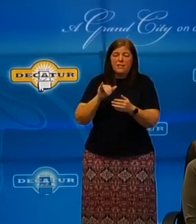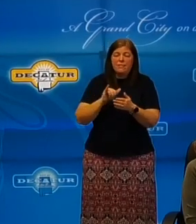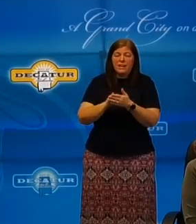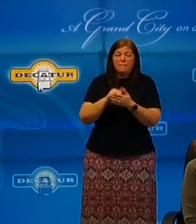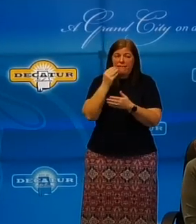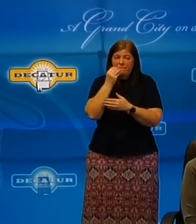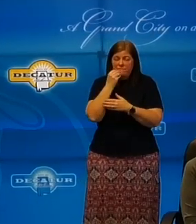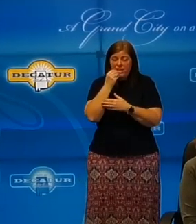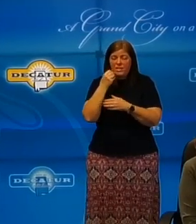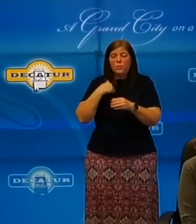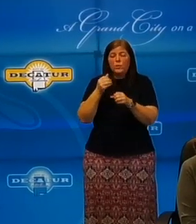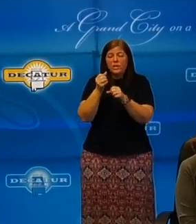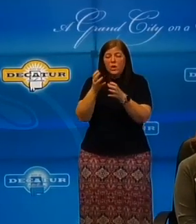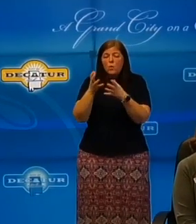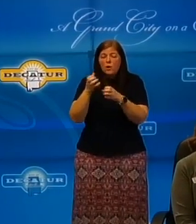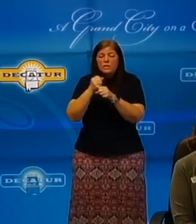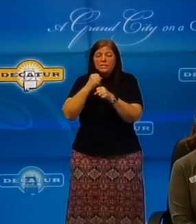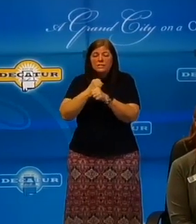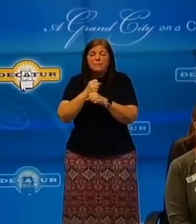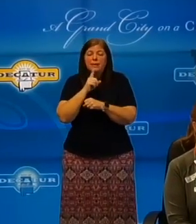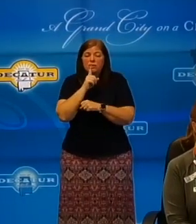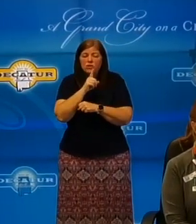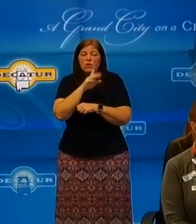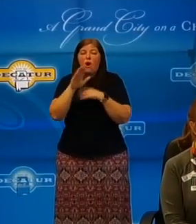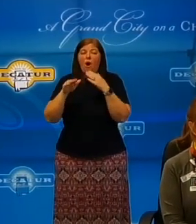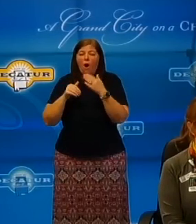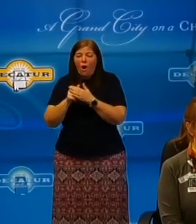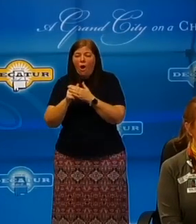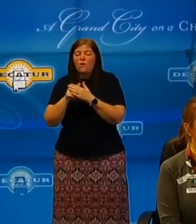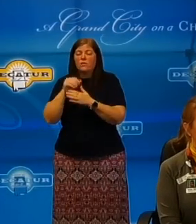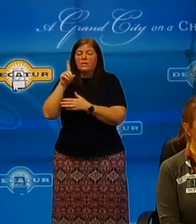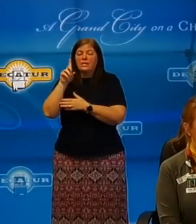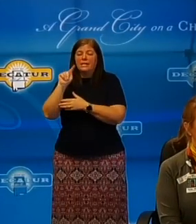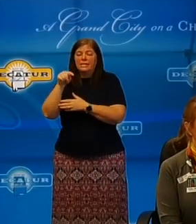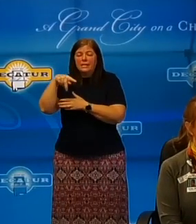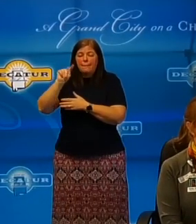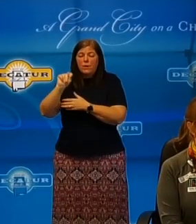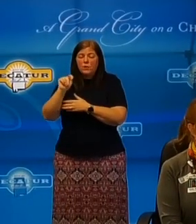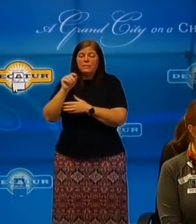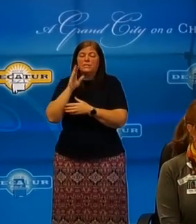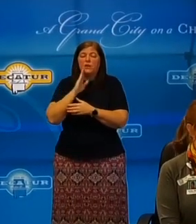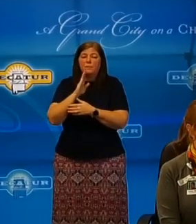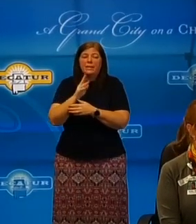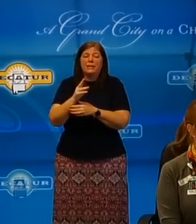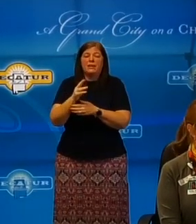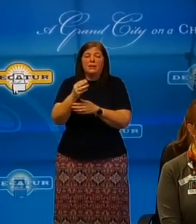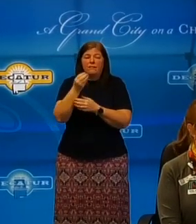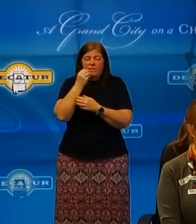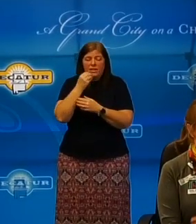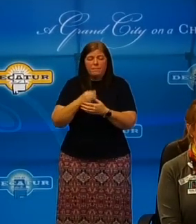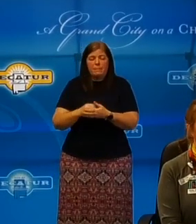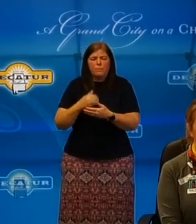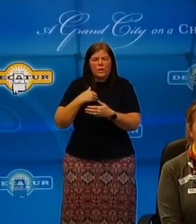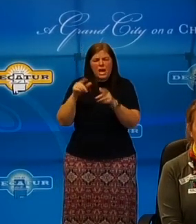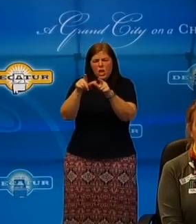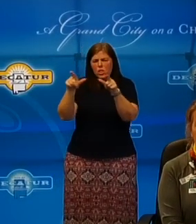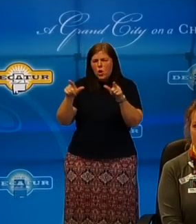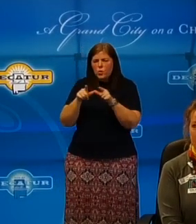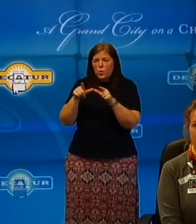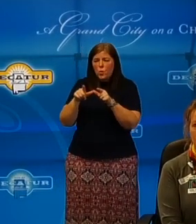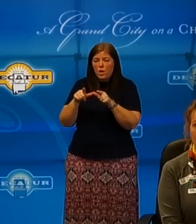and we want to make sure that we catch everyone. We had a local florist that had flowers